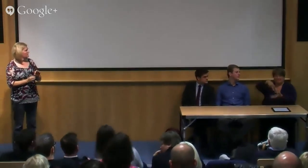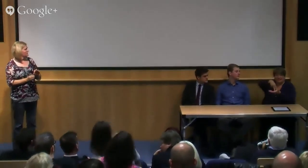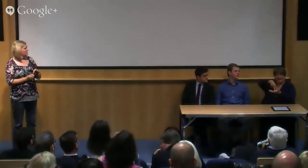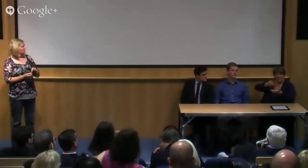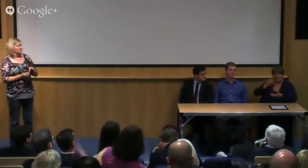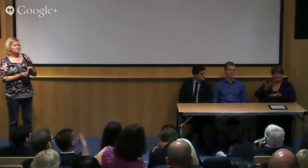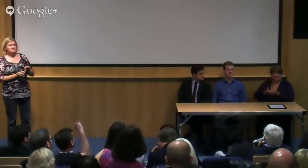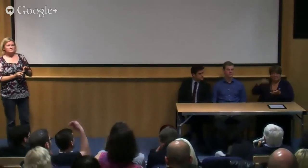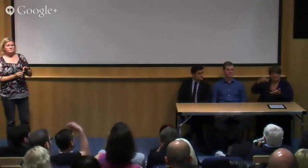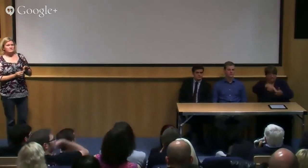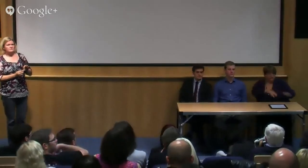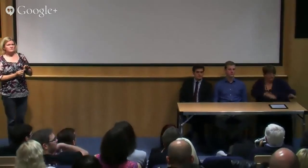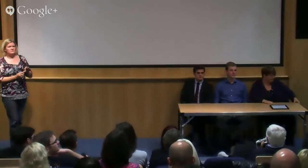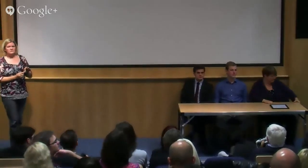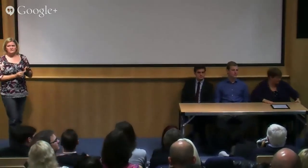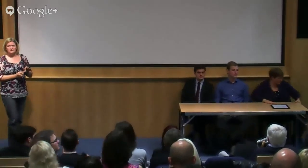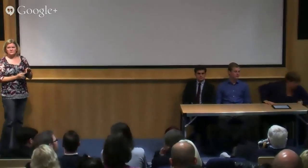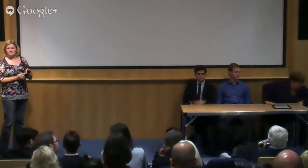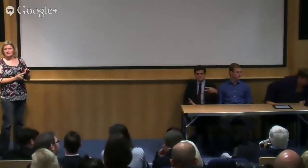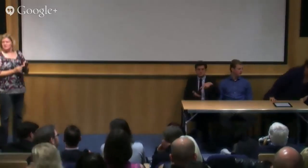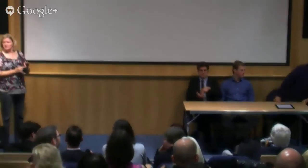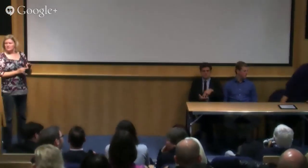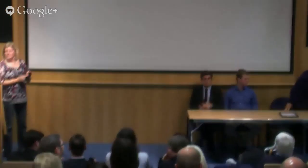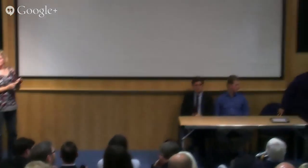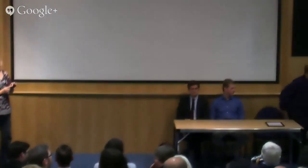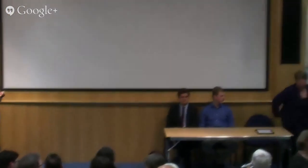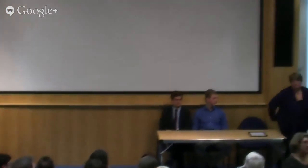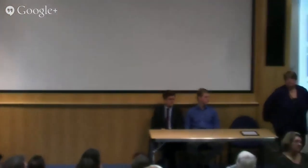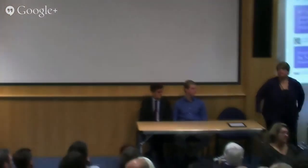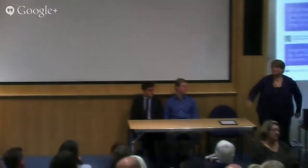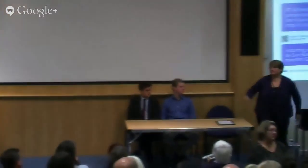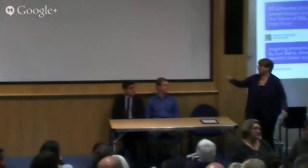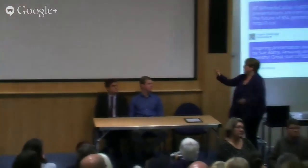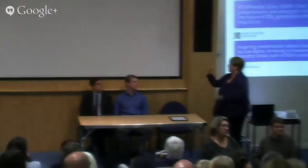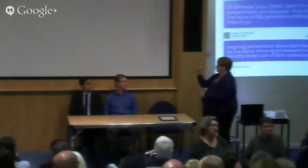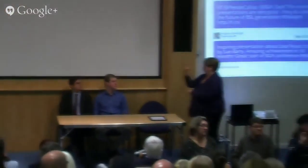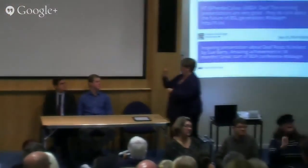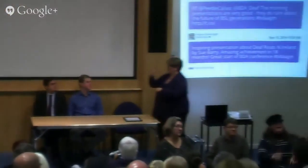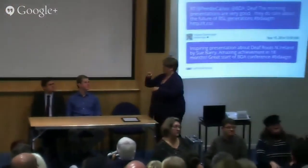meant to produce these fines for being absent from school?